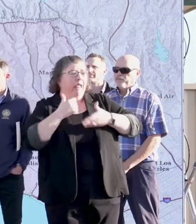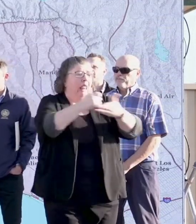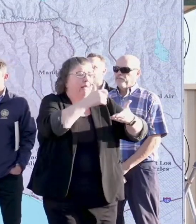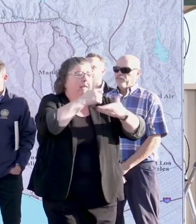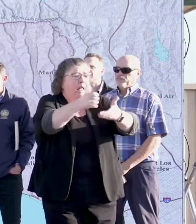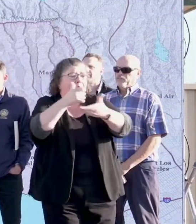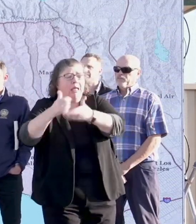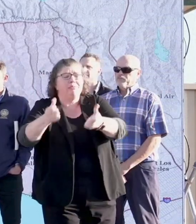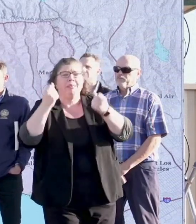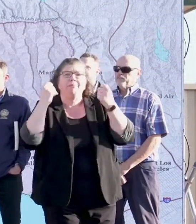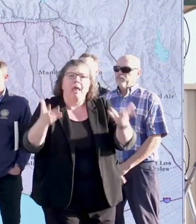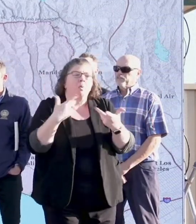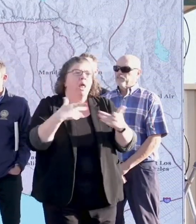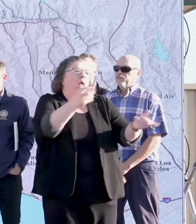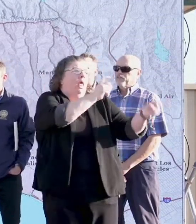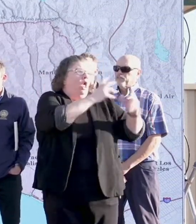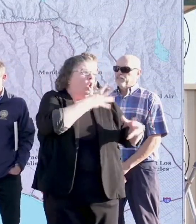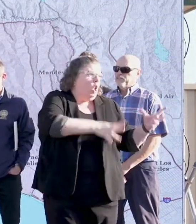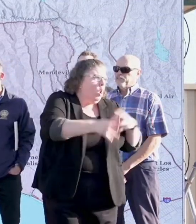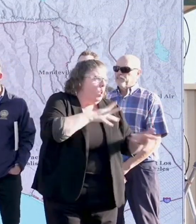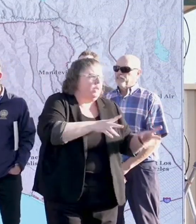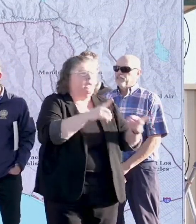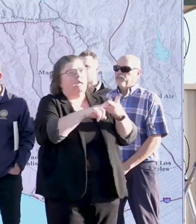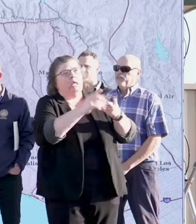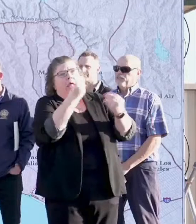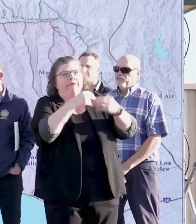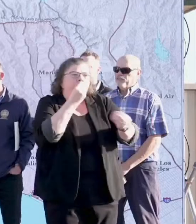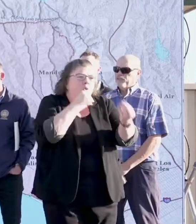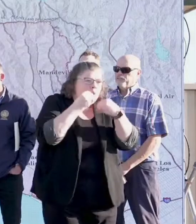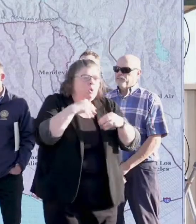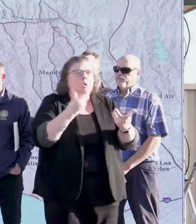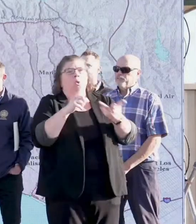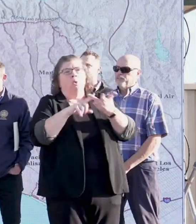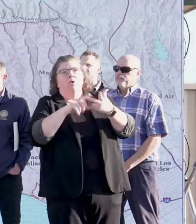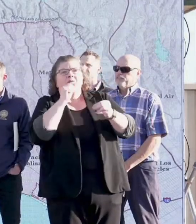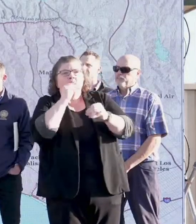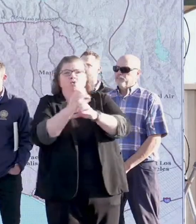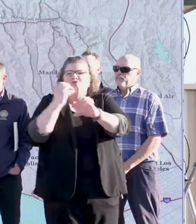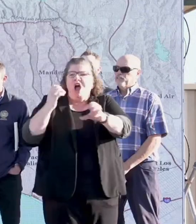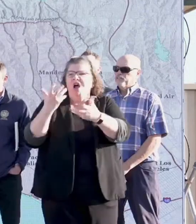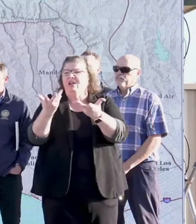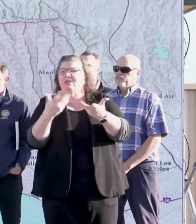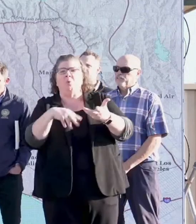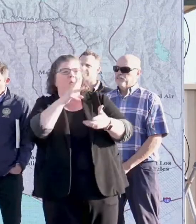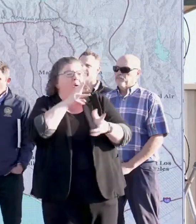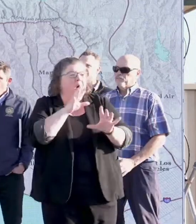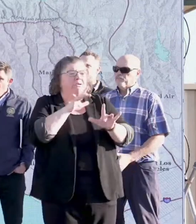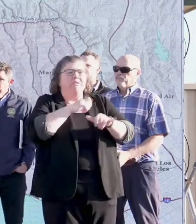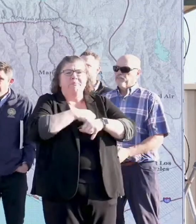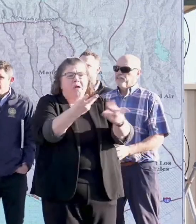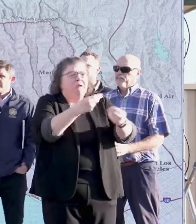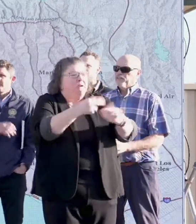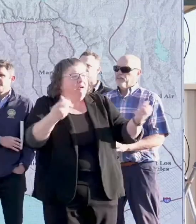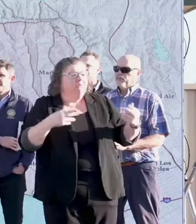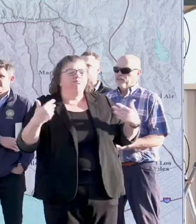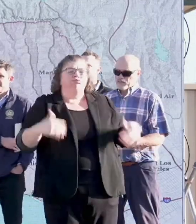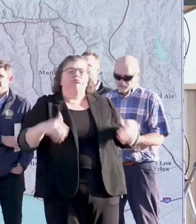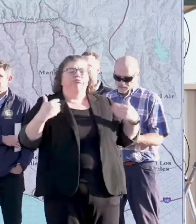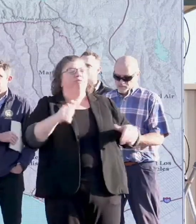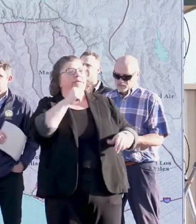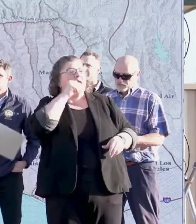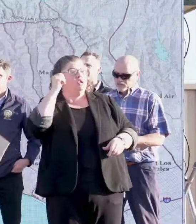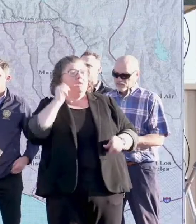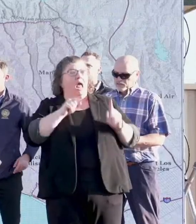ways, everything from clothing to food trucks and water. And I was just at SMC yesterday at Santa